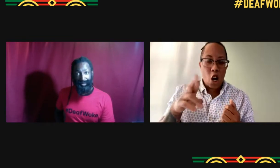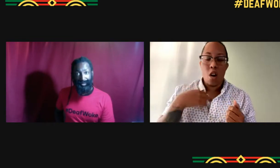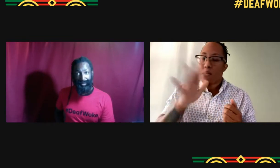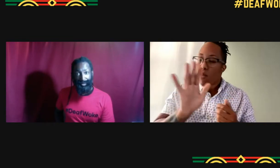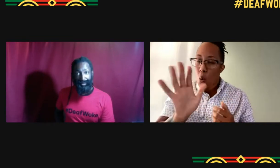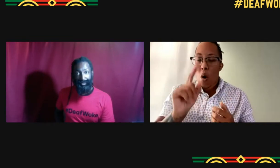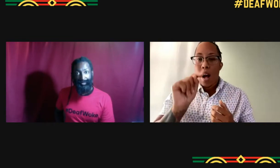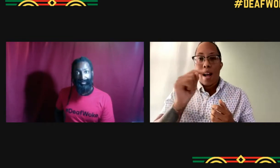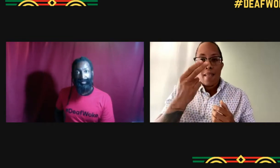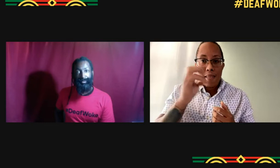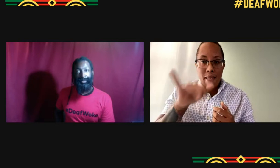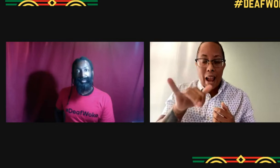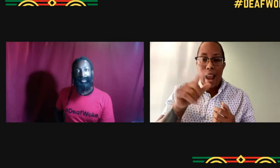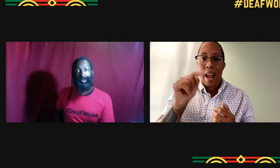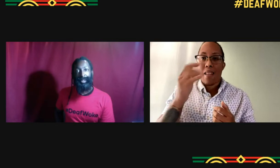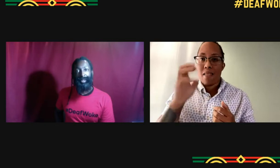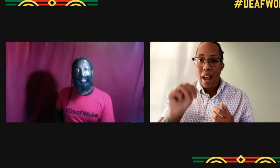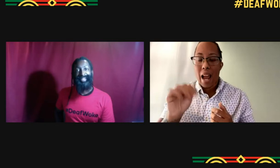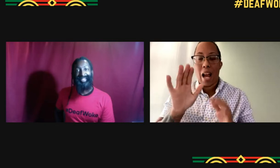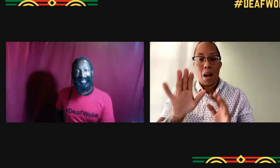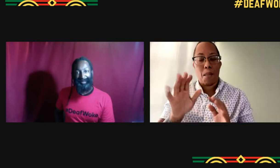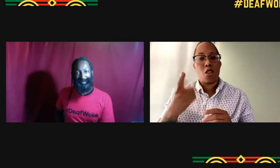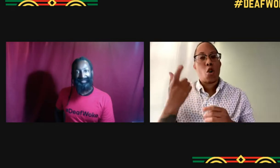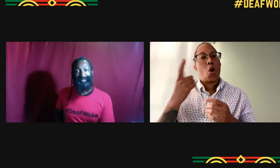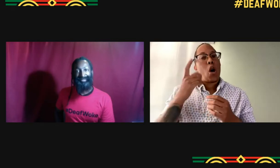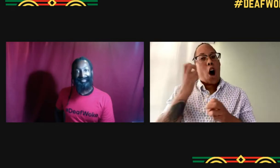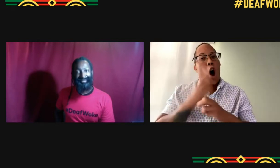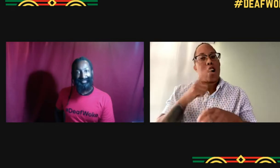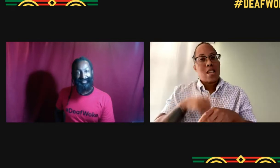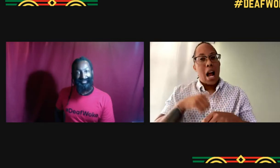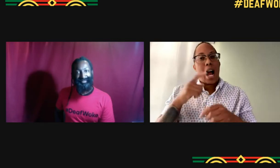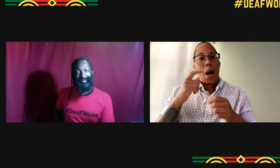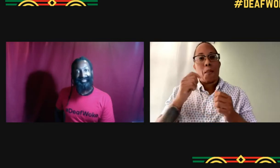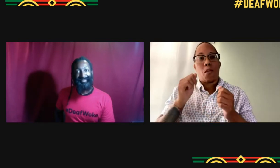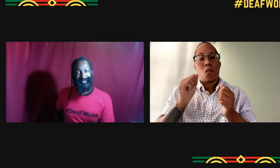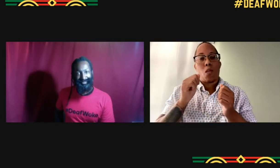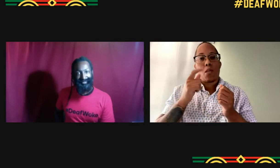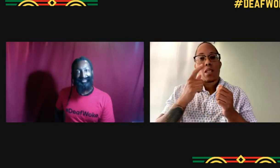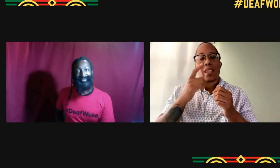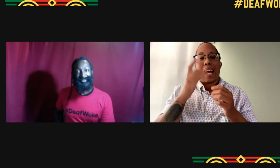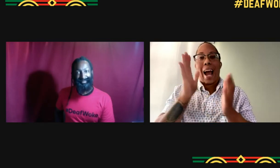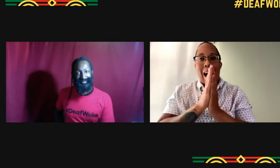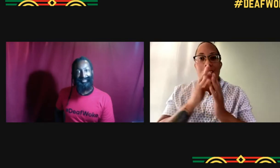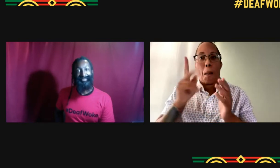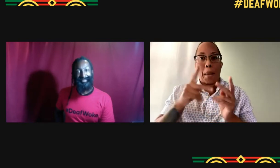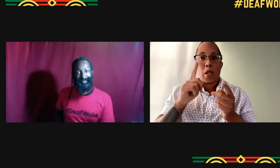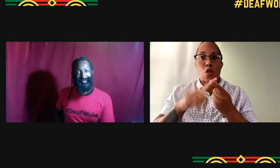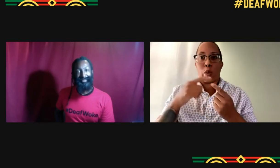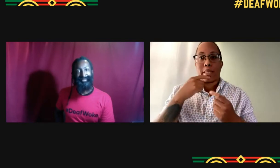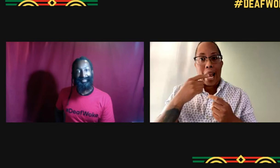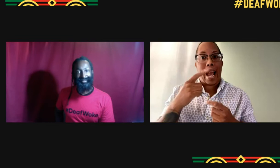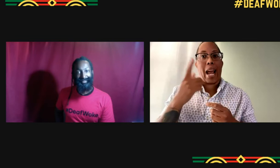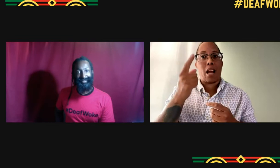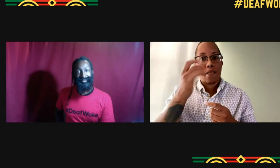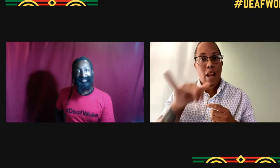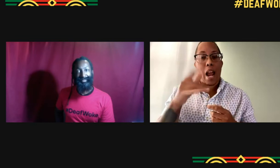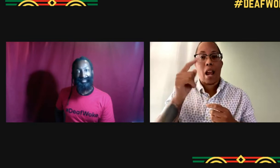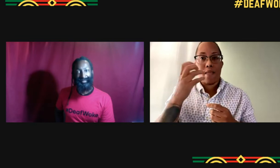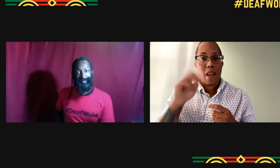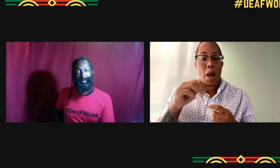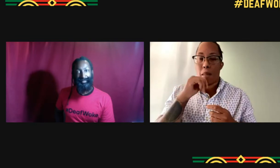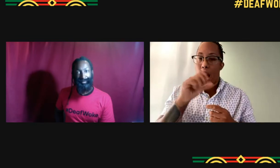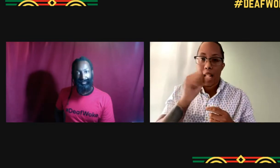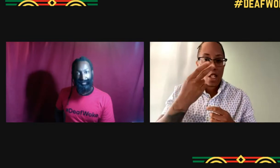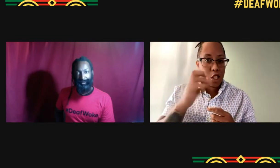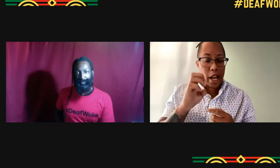is it? Is it she? Is it her? And I say, no, it's they, it's them. And so I have a hard time with